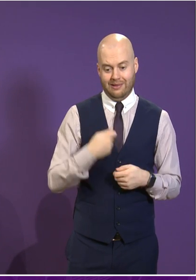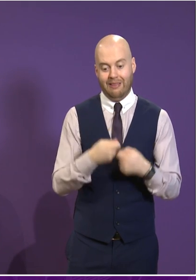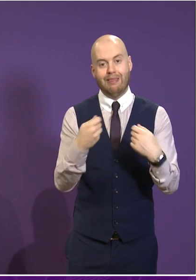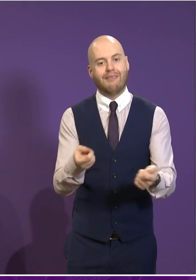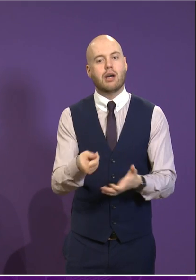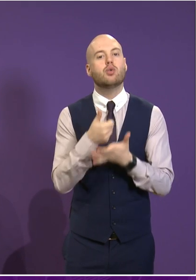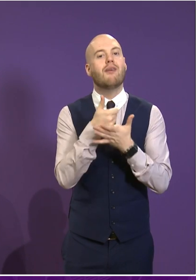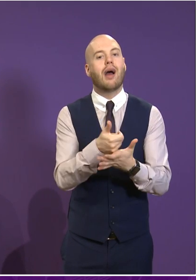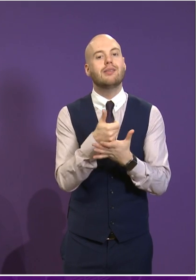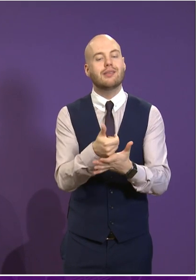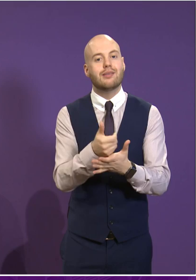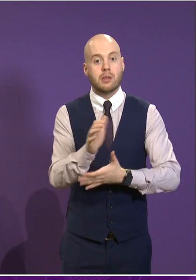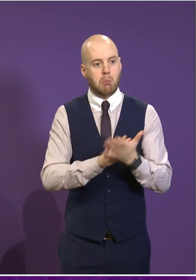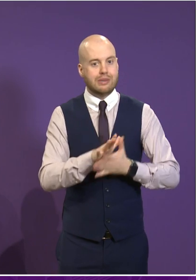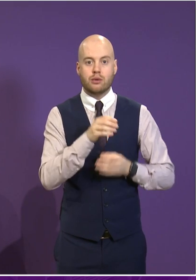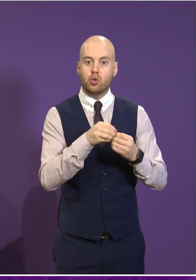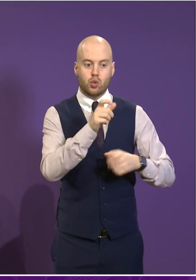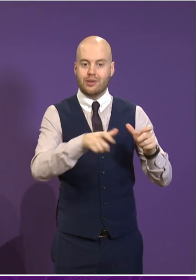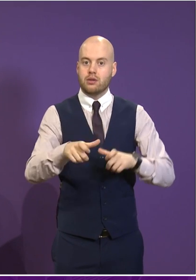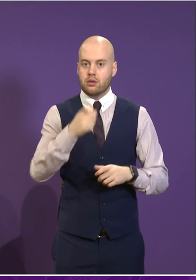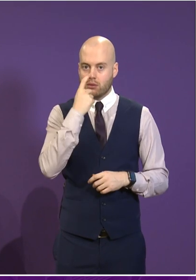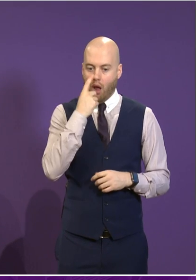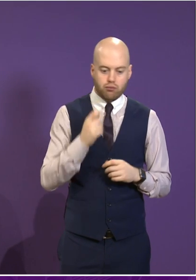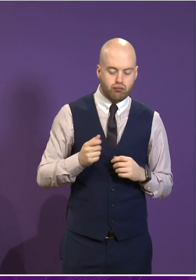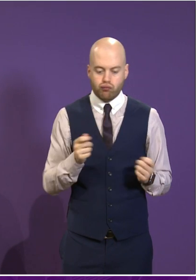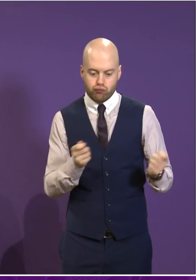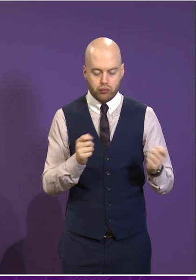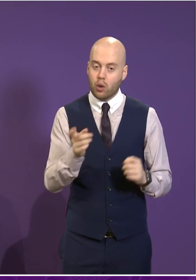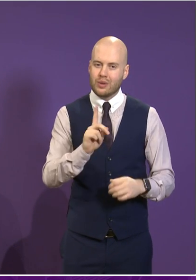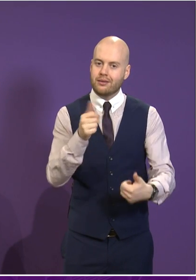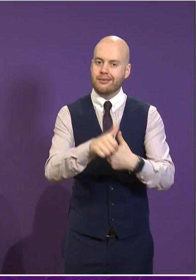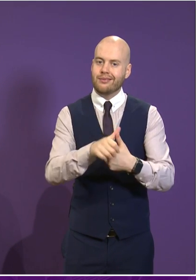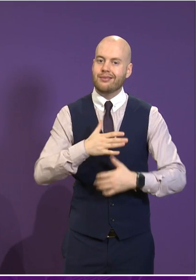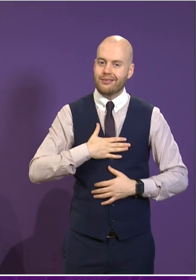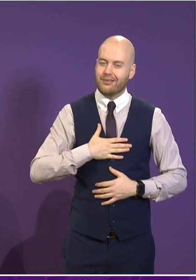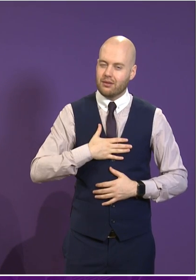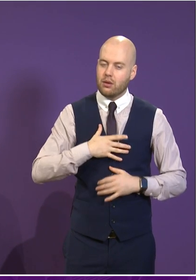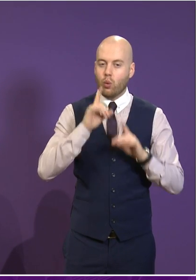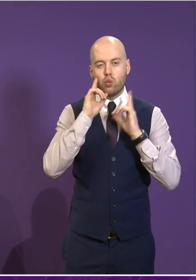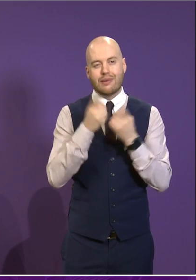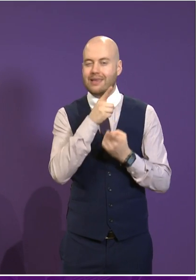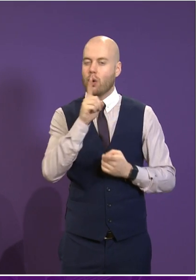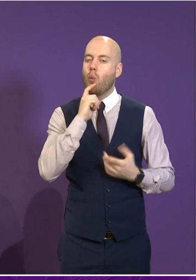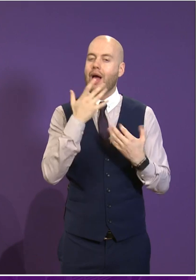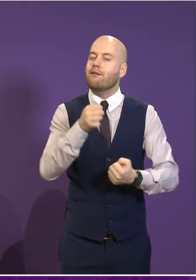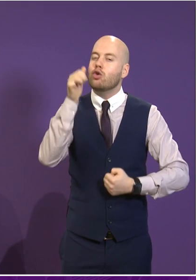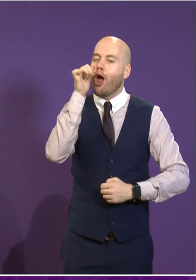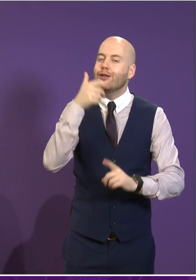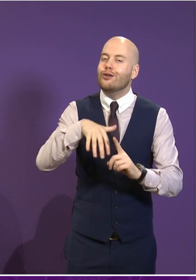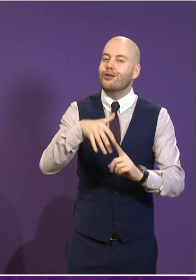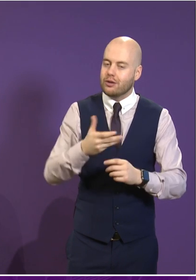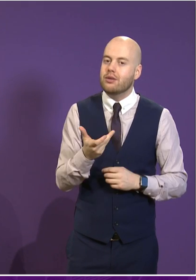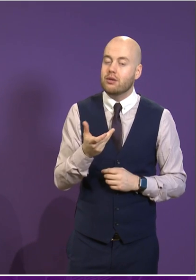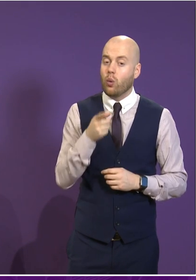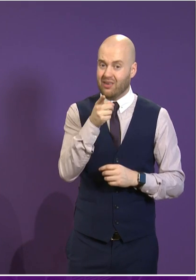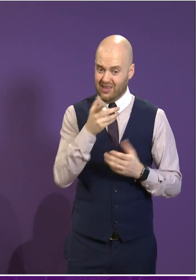use, the best factors to take into consideration, so that we can then advise our university sector accordingly. So that work is being